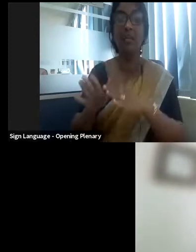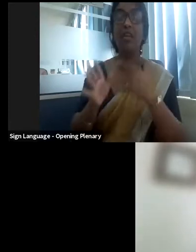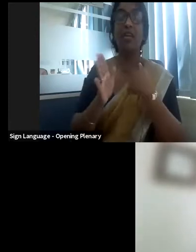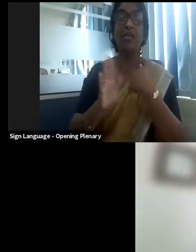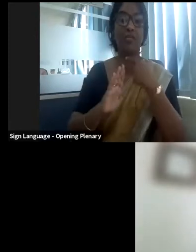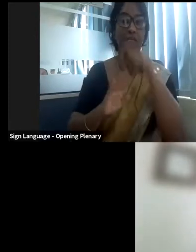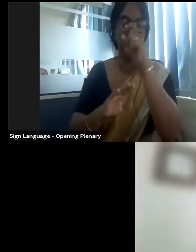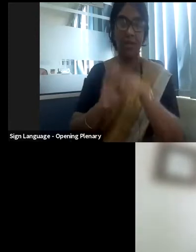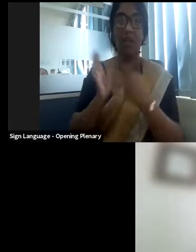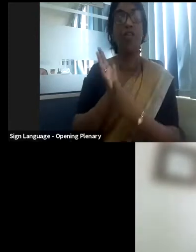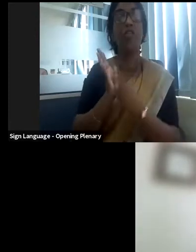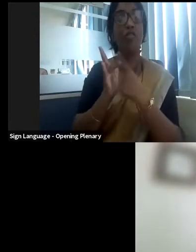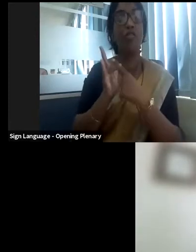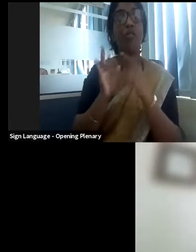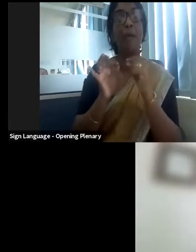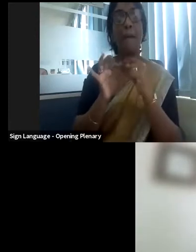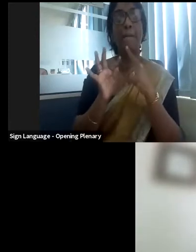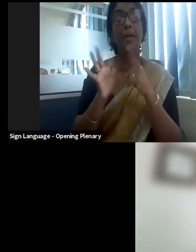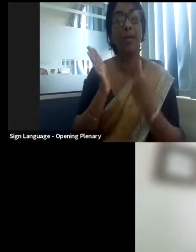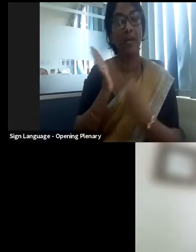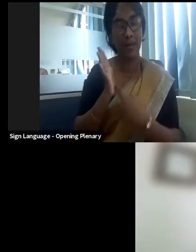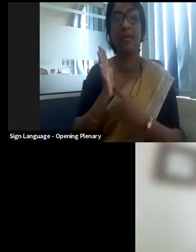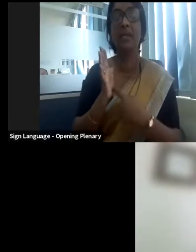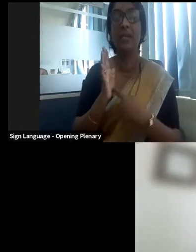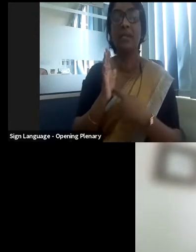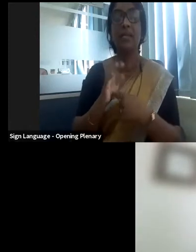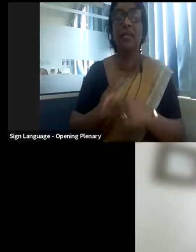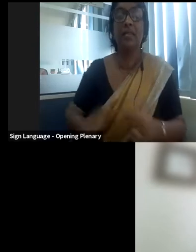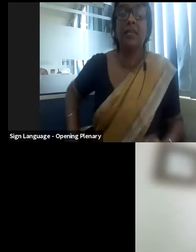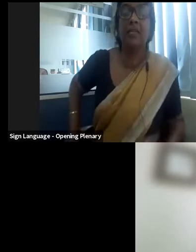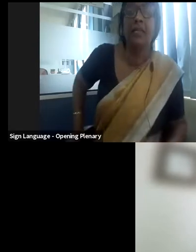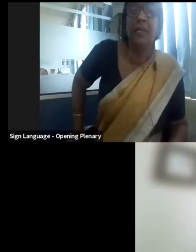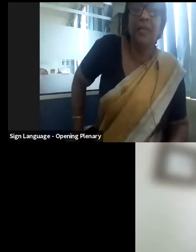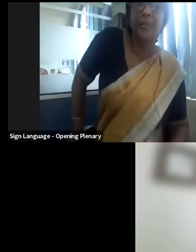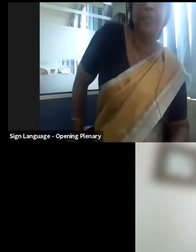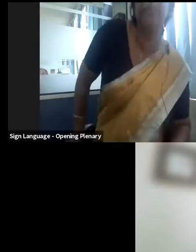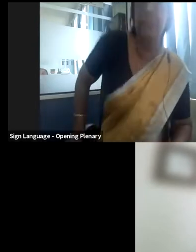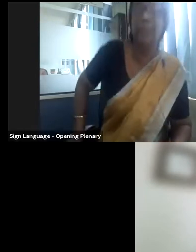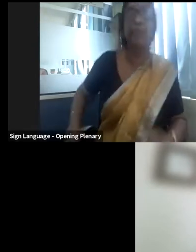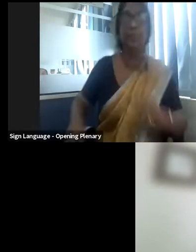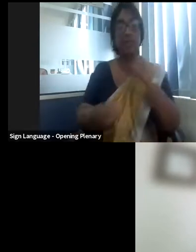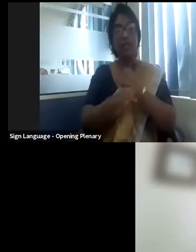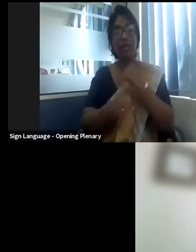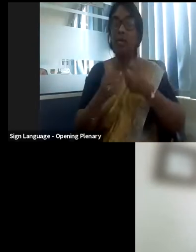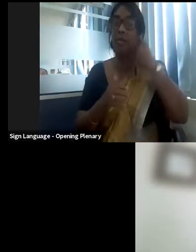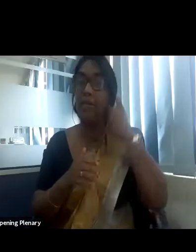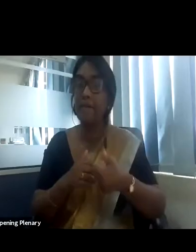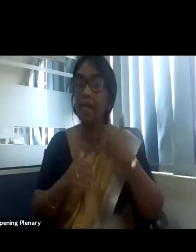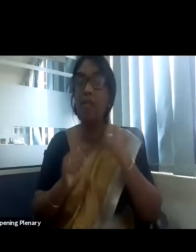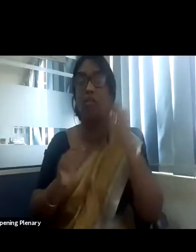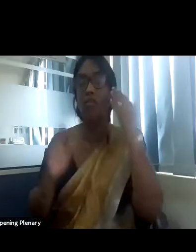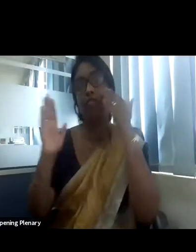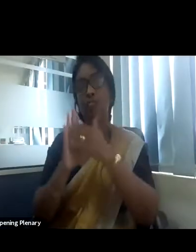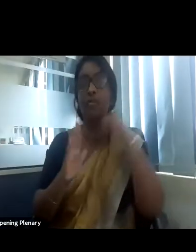the importance of collaboration between private and public sector partnerships. Mr. Robert Jocam, over to you. Thank